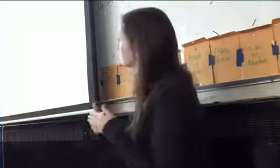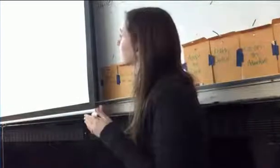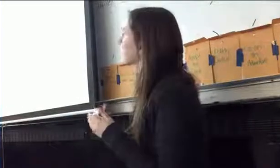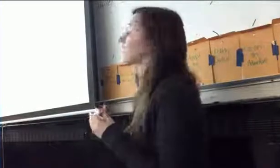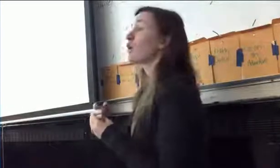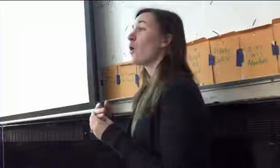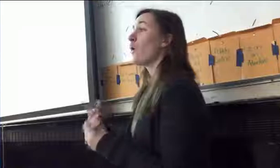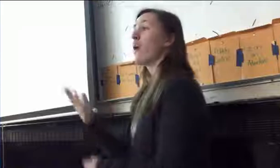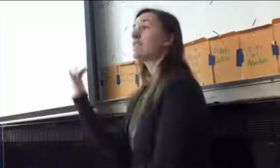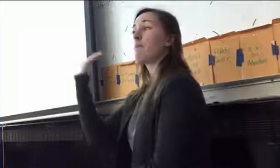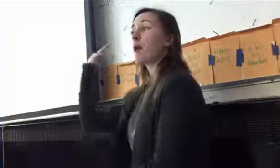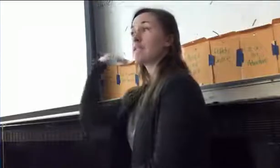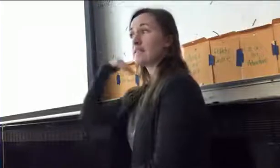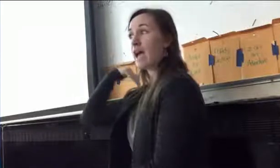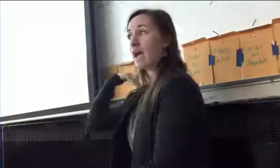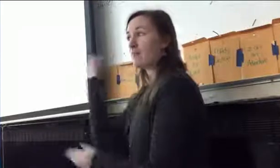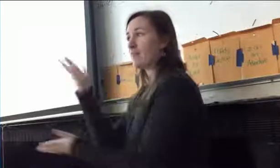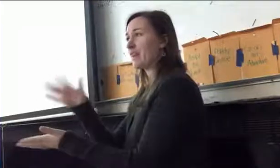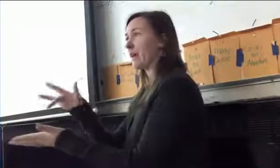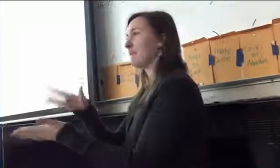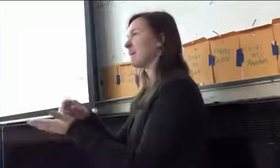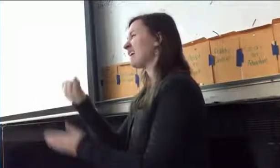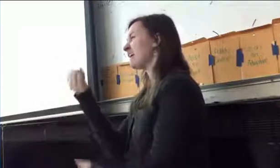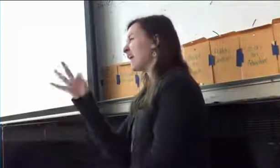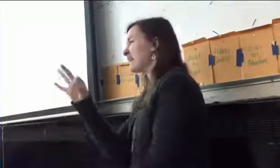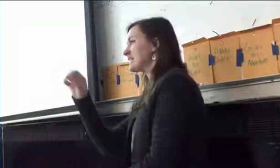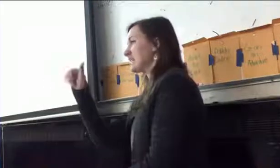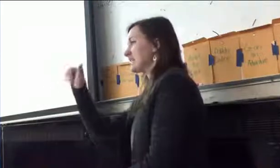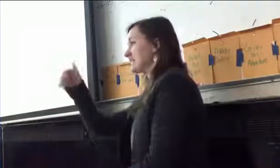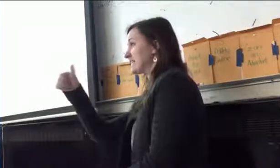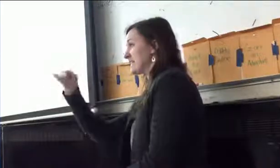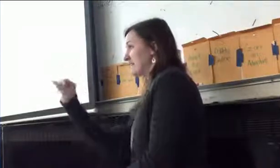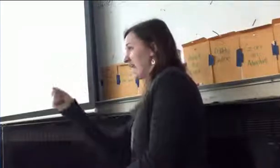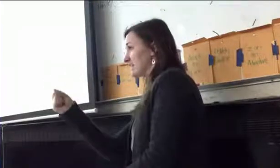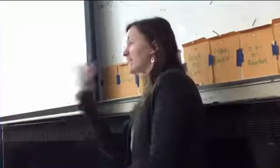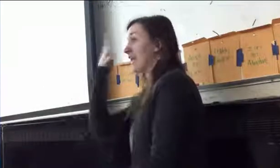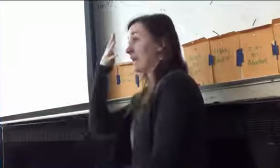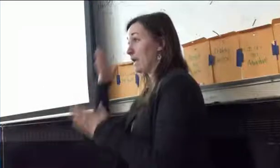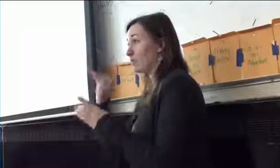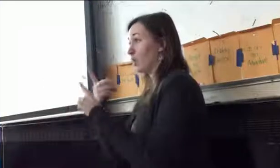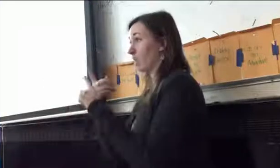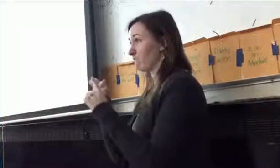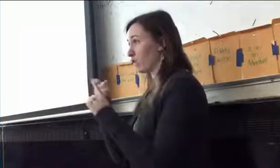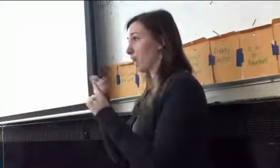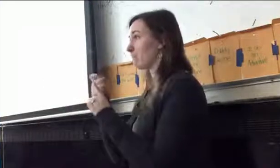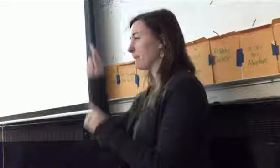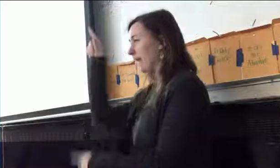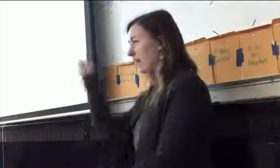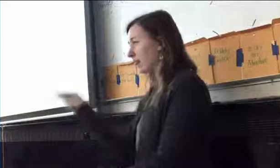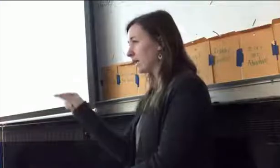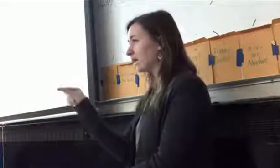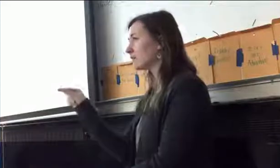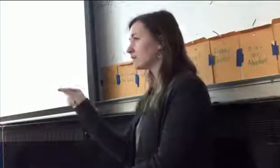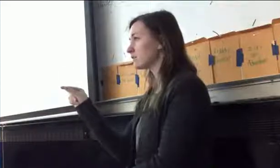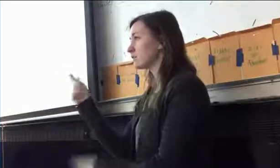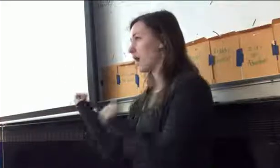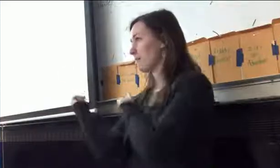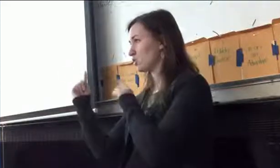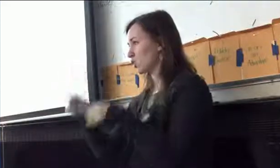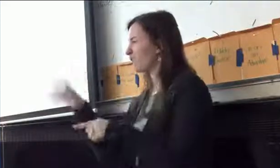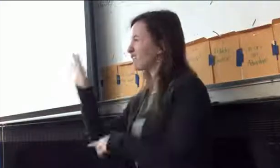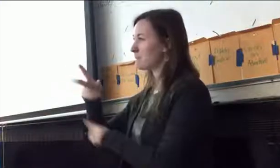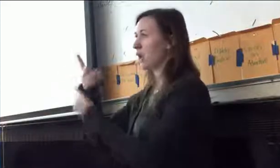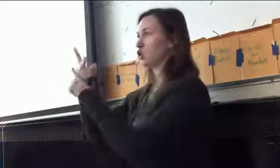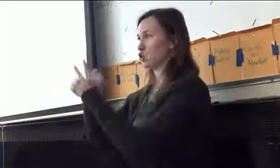once upon a time, in the mid-1910s, an immigrant from Italy is coming over. It's about a 2-month ride